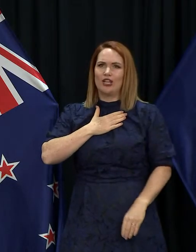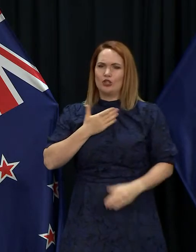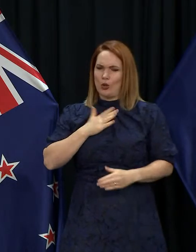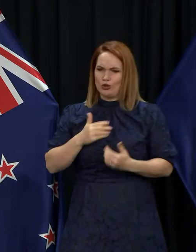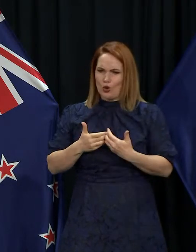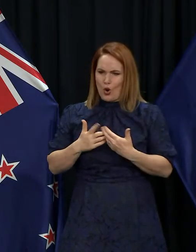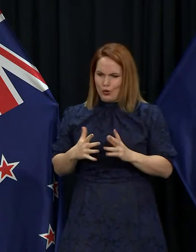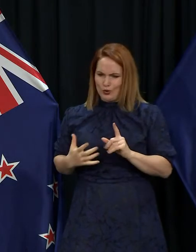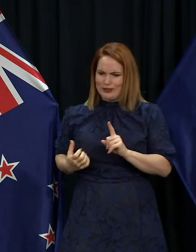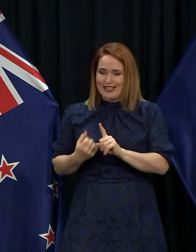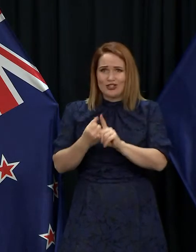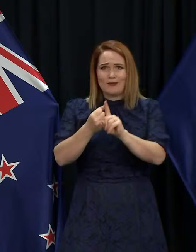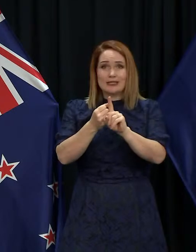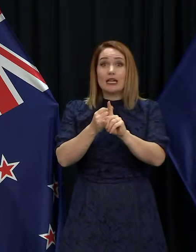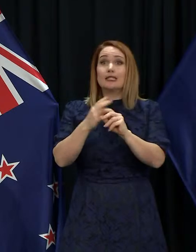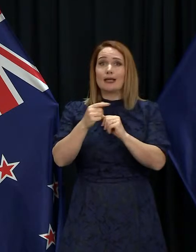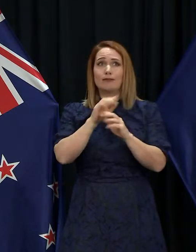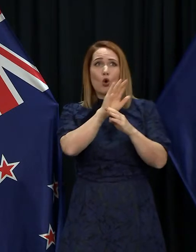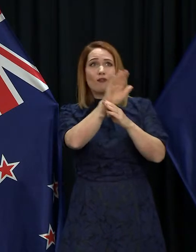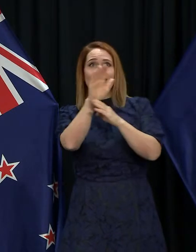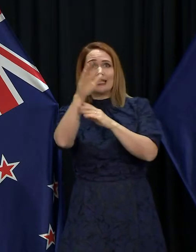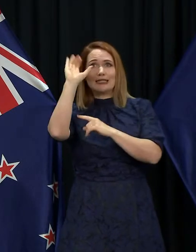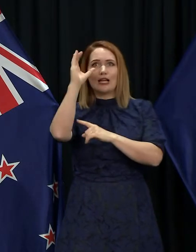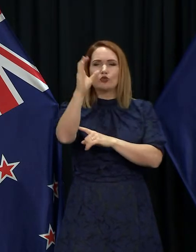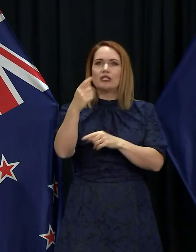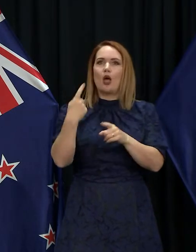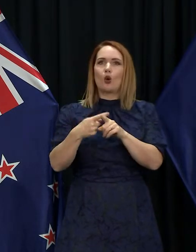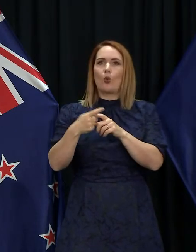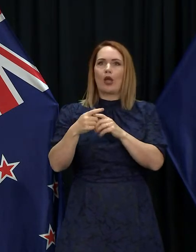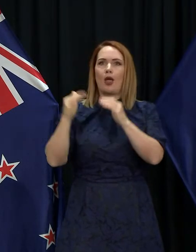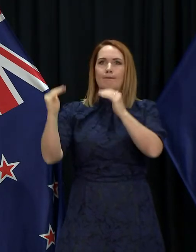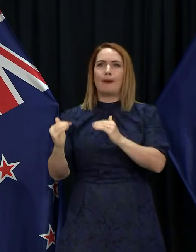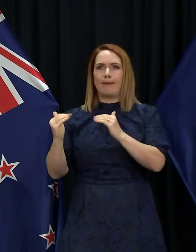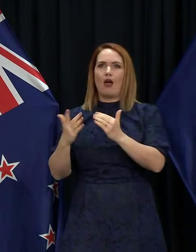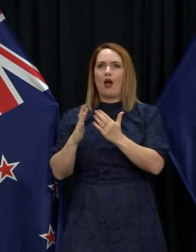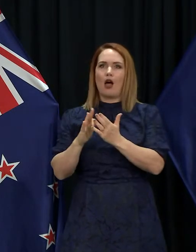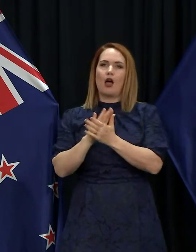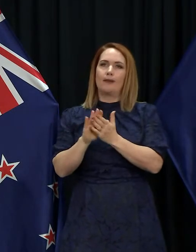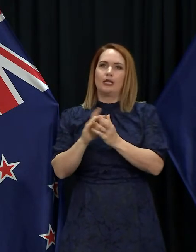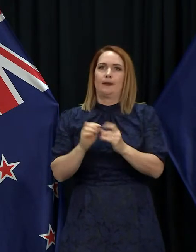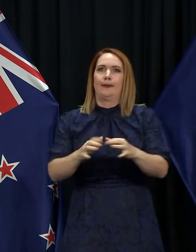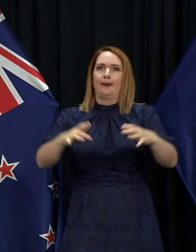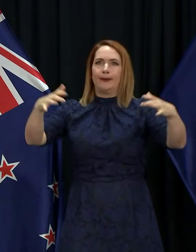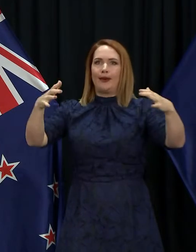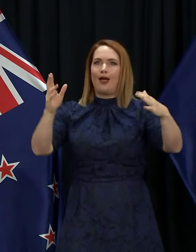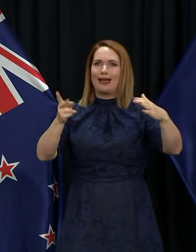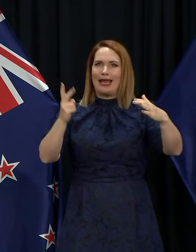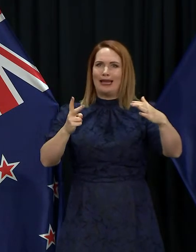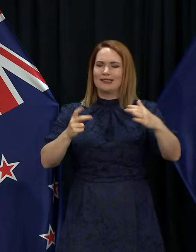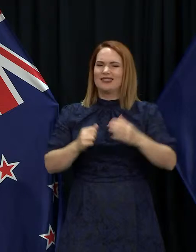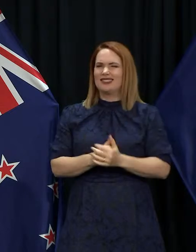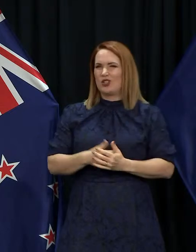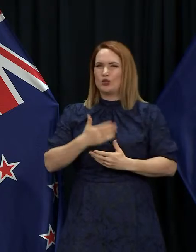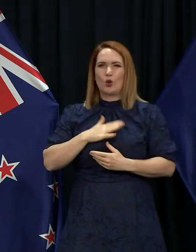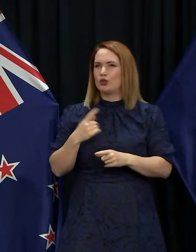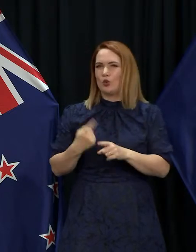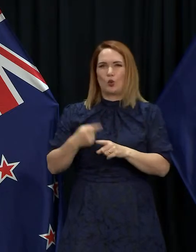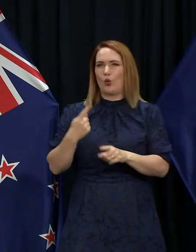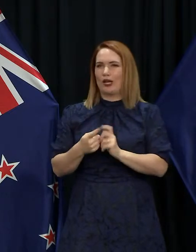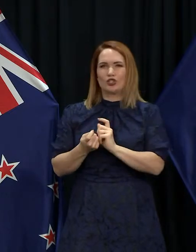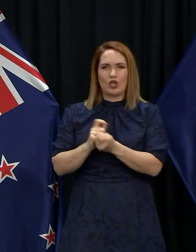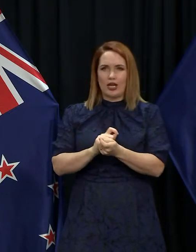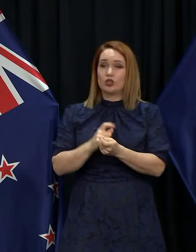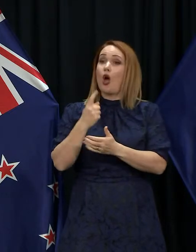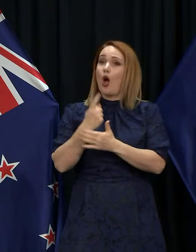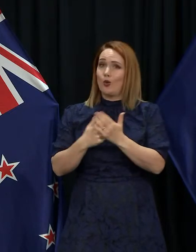we've made. We have seen some countries where perhaps they've moved too quickly and seen the impacts of that. So we want to move carefully. We wouldn't put in that review period